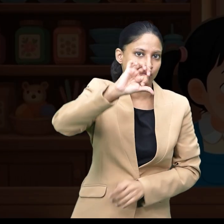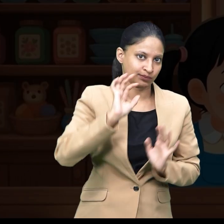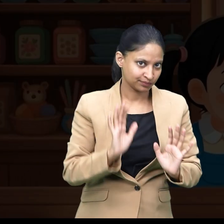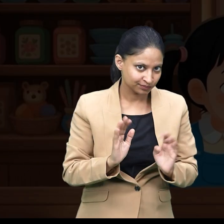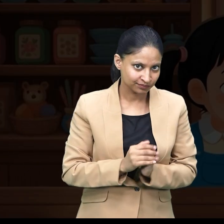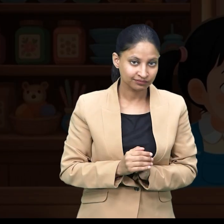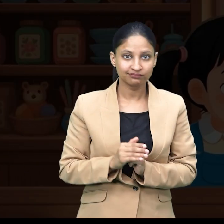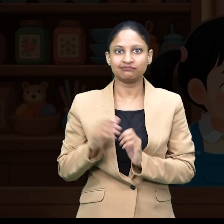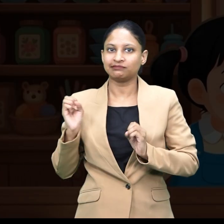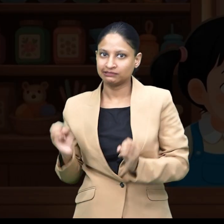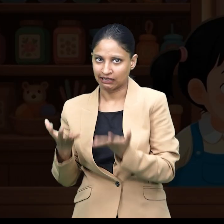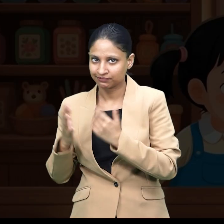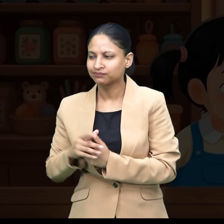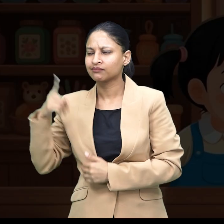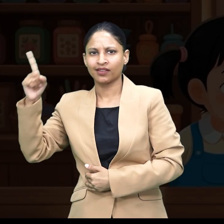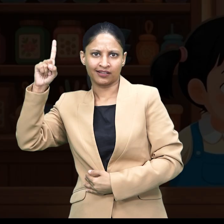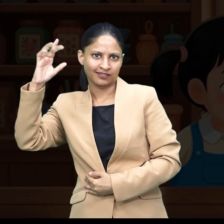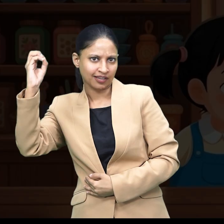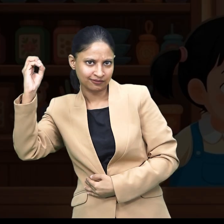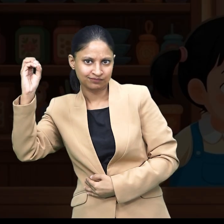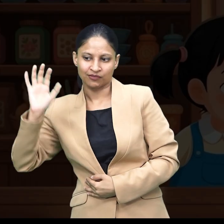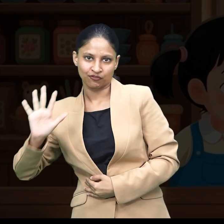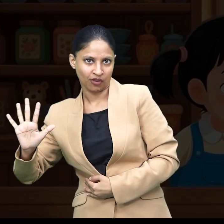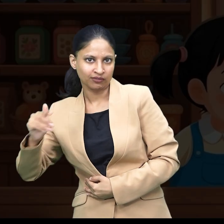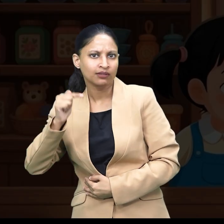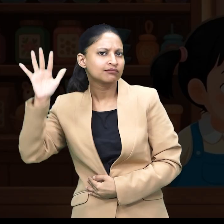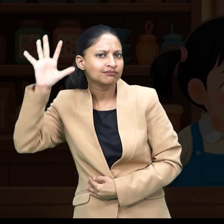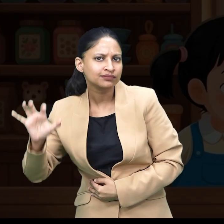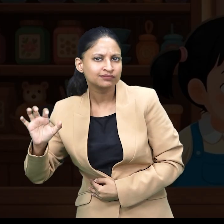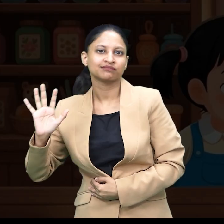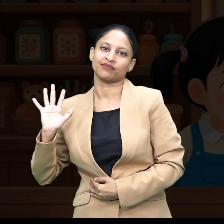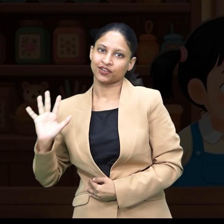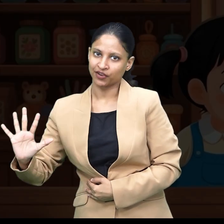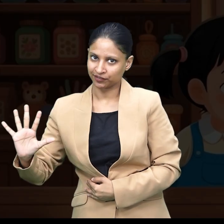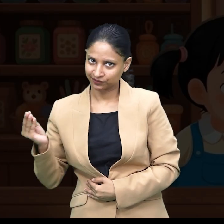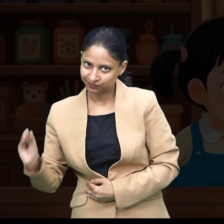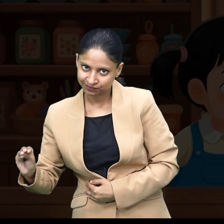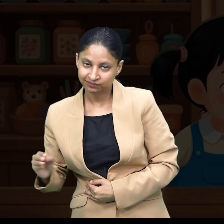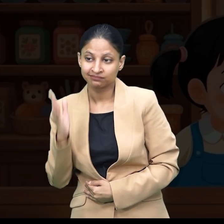Ones, 10 minus 5 is equal to 5.